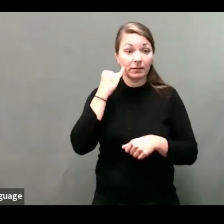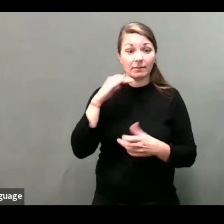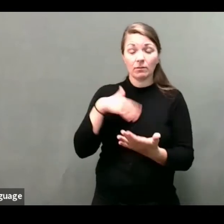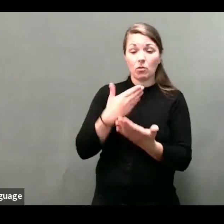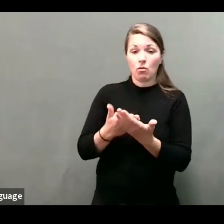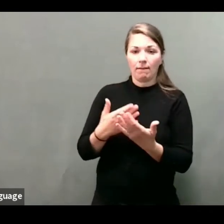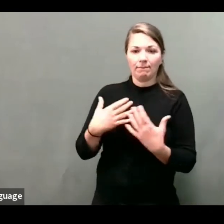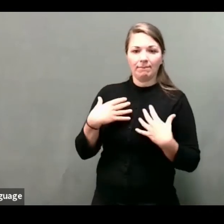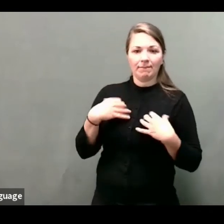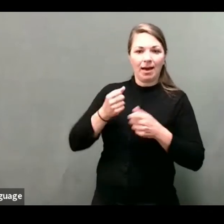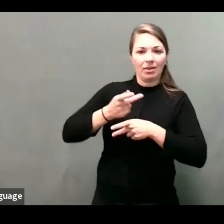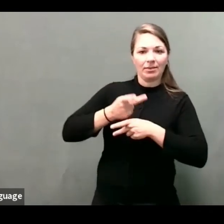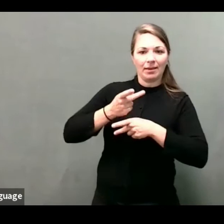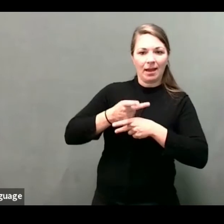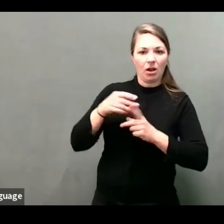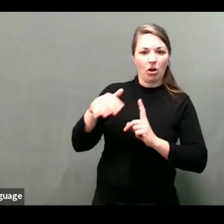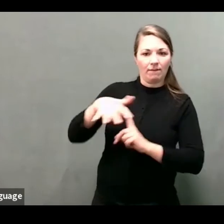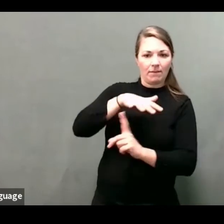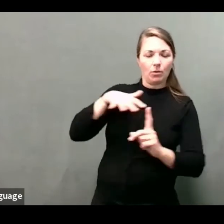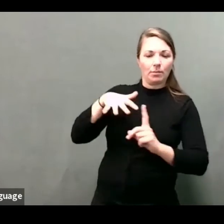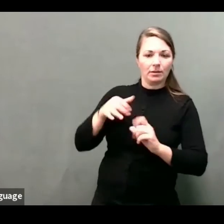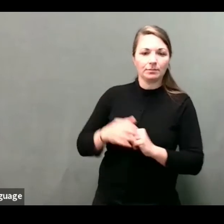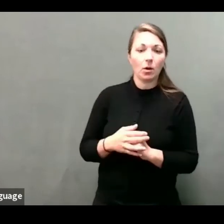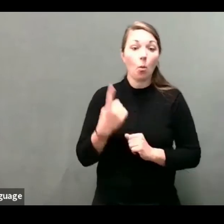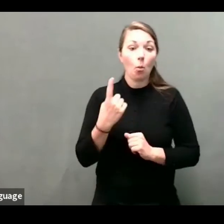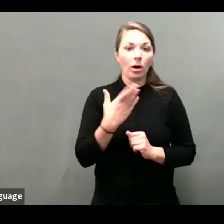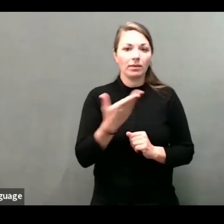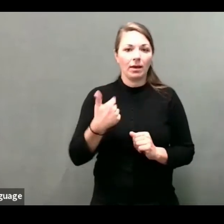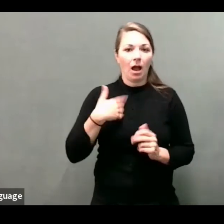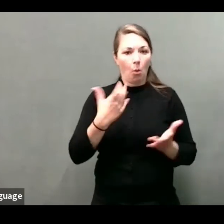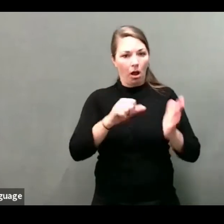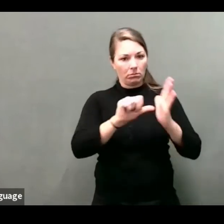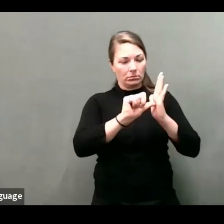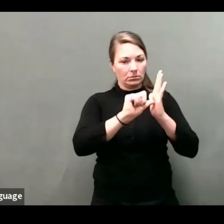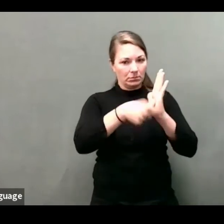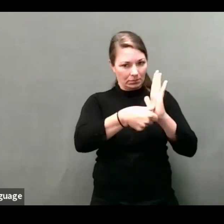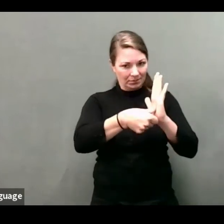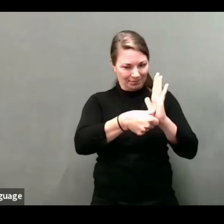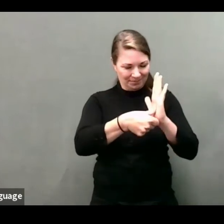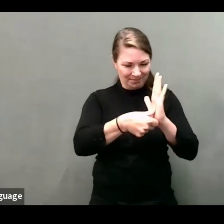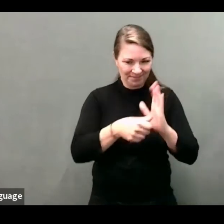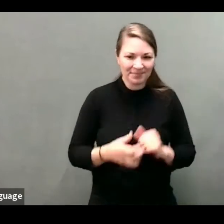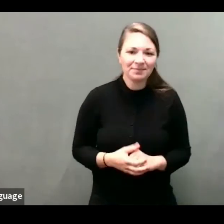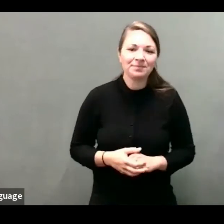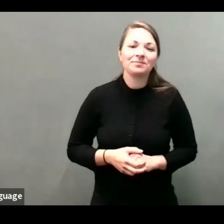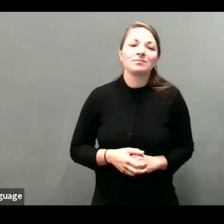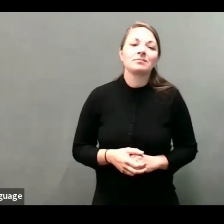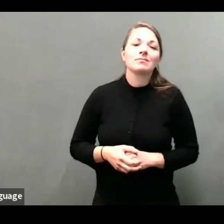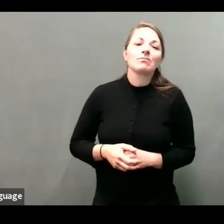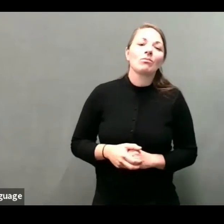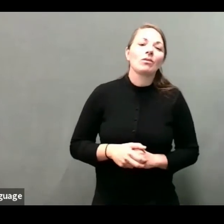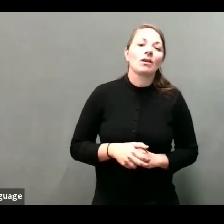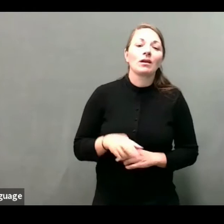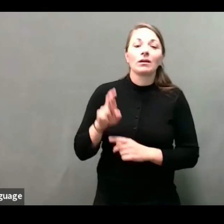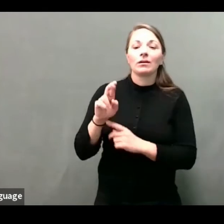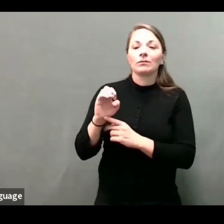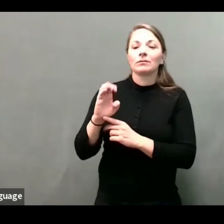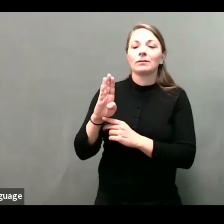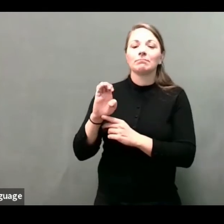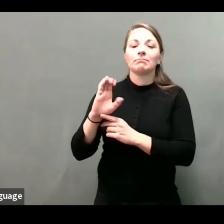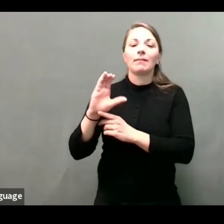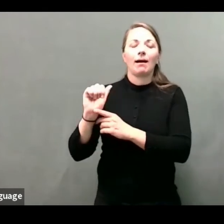healthcare environment. And one thing I'm going to stress now and continue stressing is that, as Rebecca